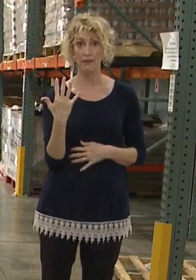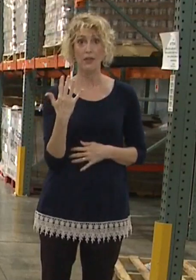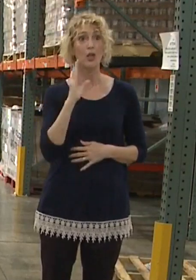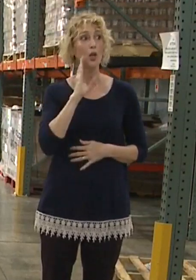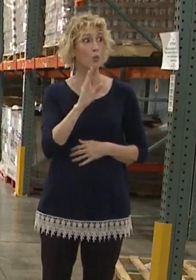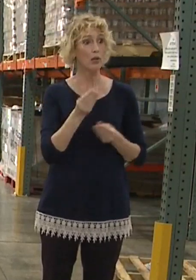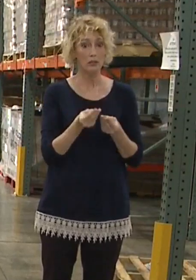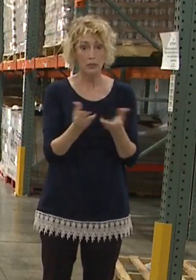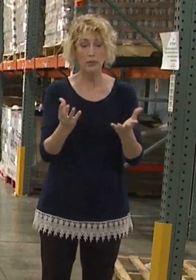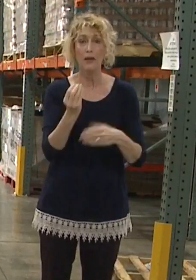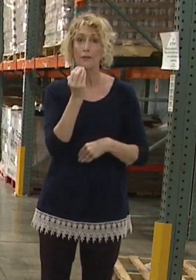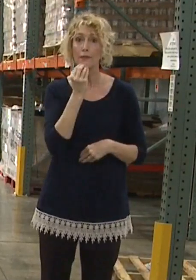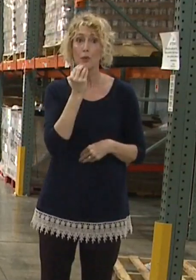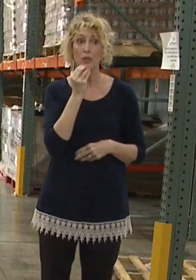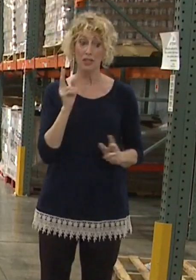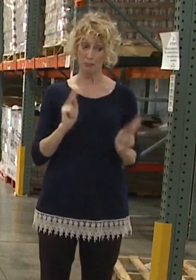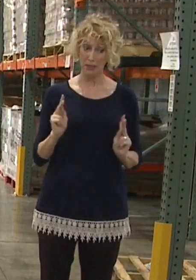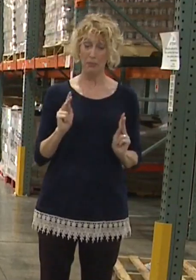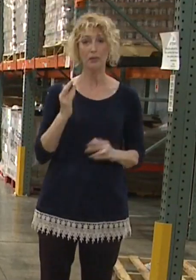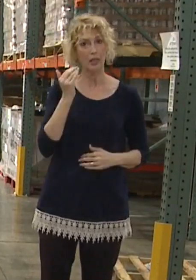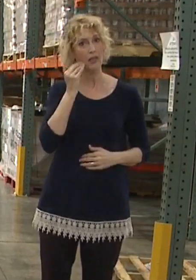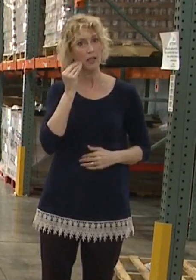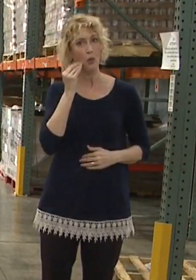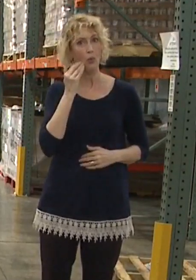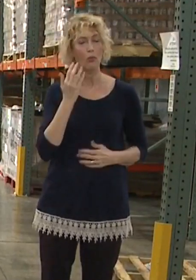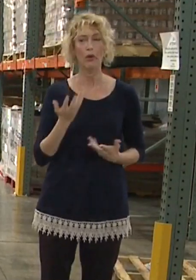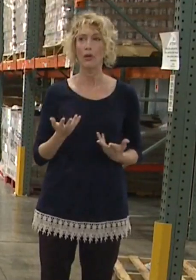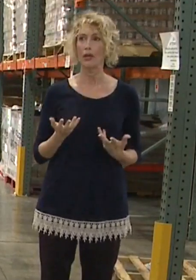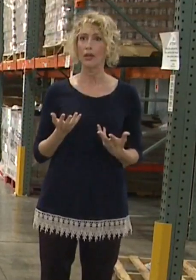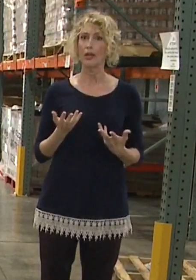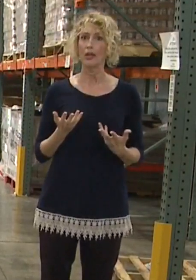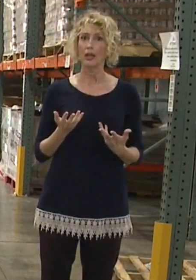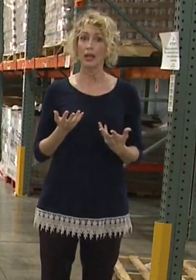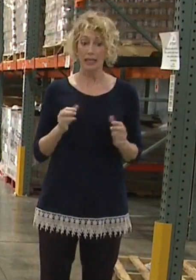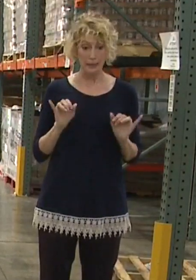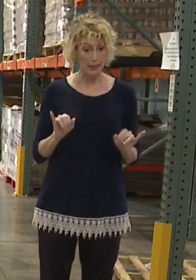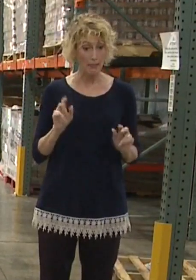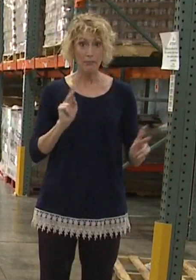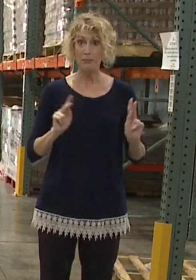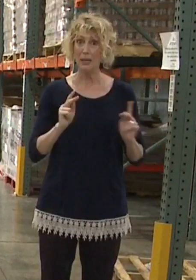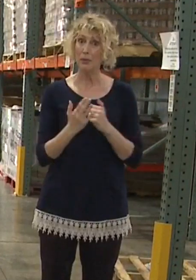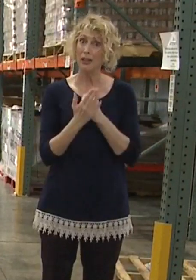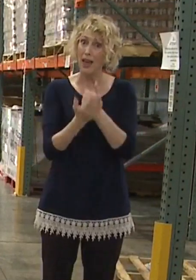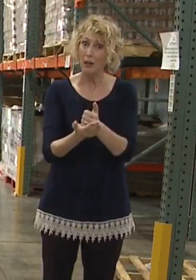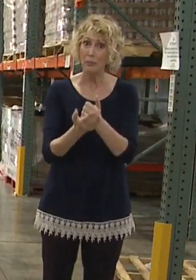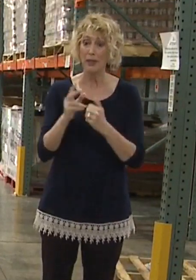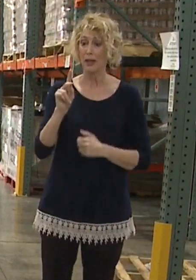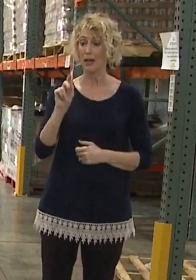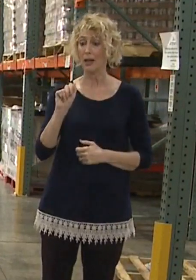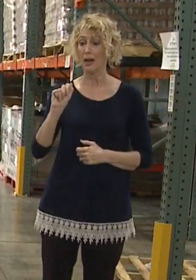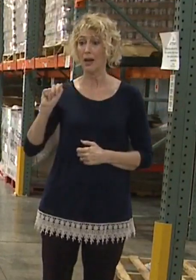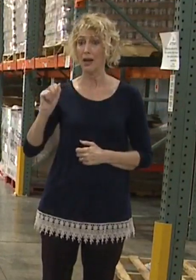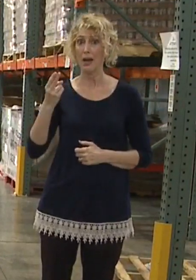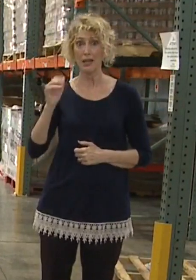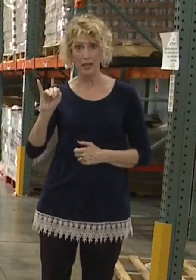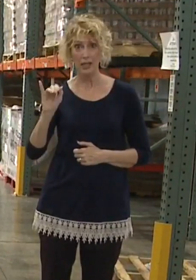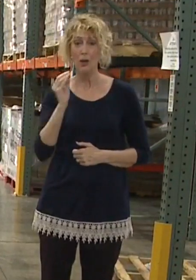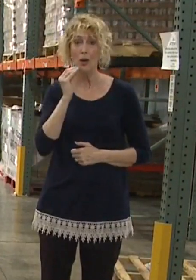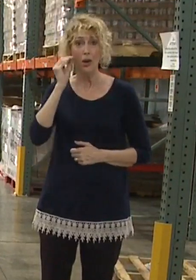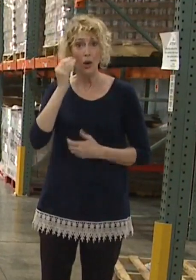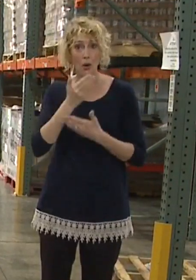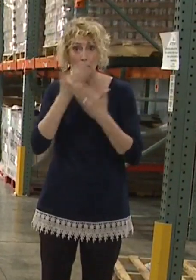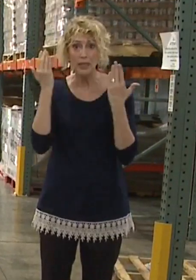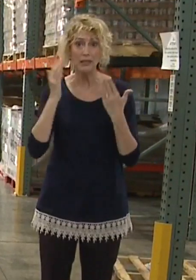getting food out to the folks they know need food. And these same folks are the ones who are helping at Ka'ahi with a homeless population and